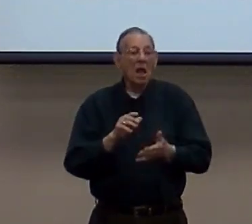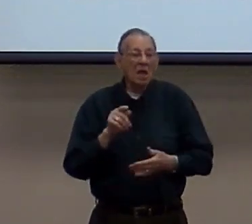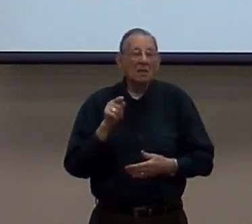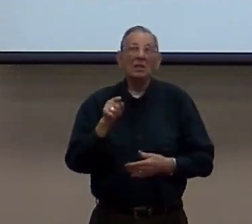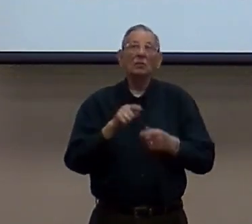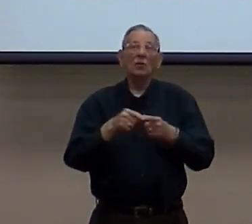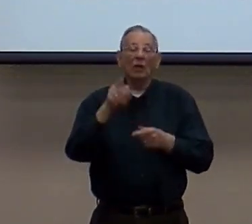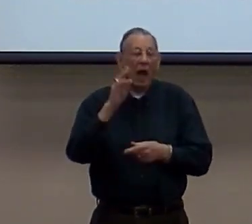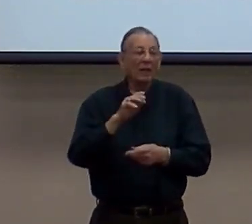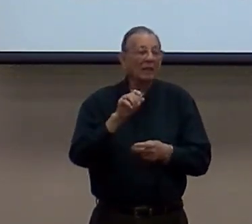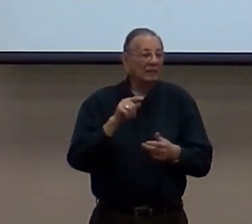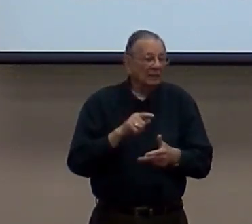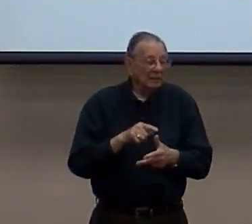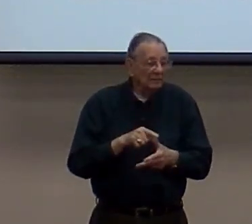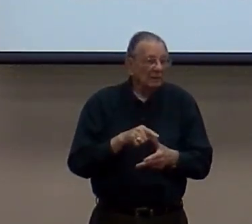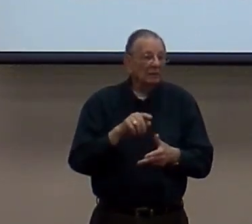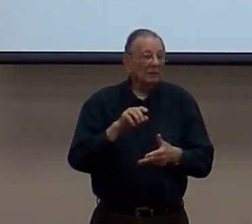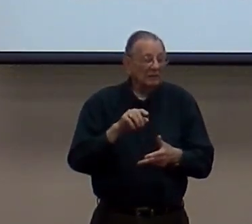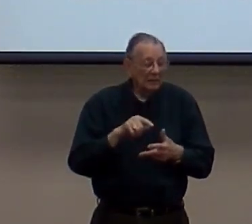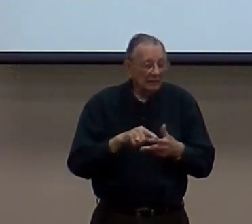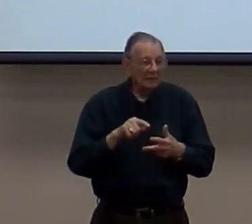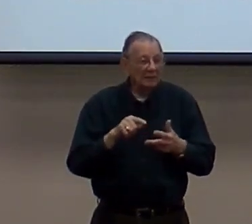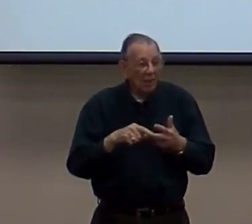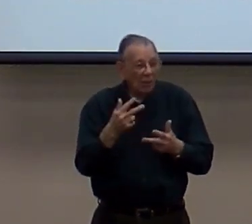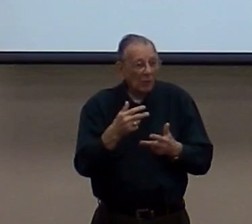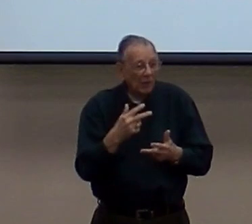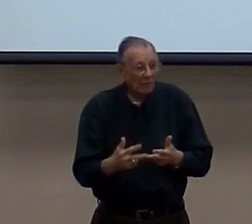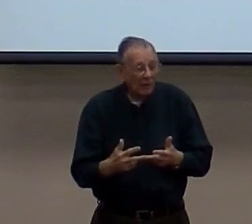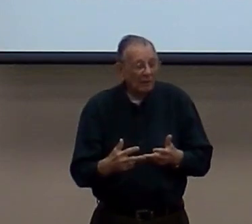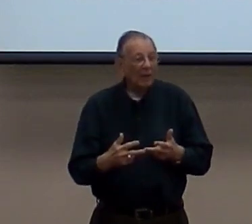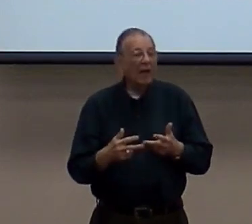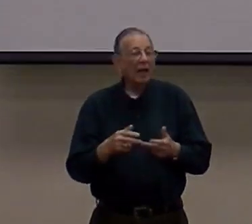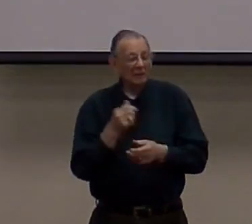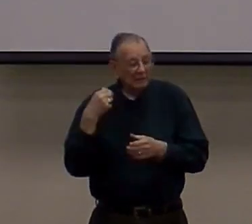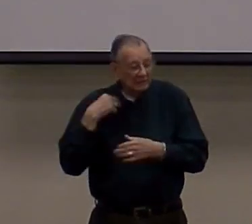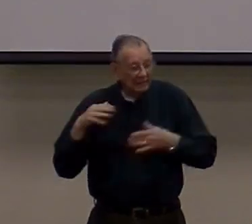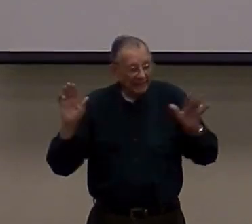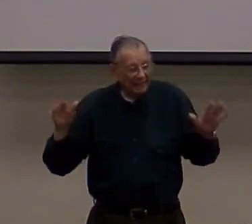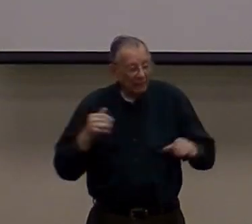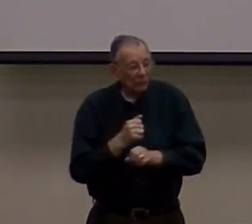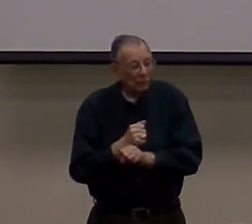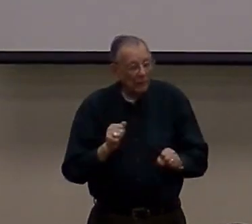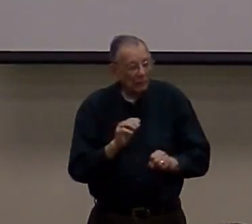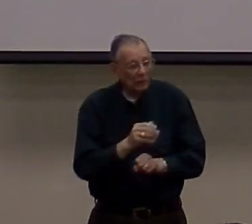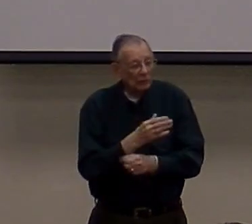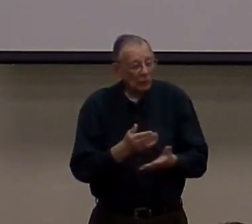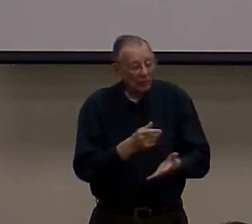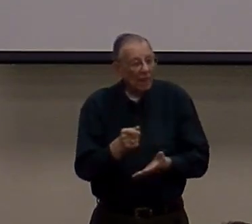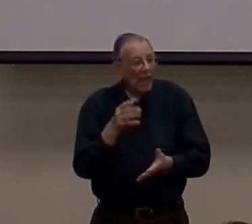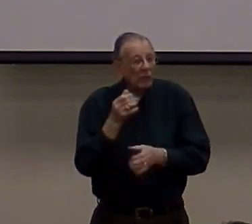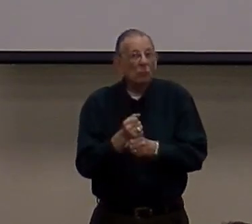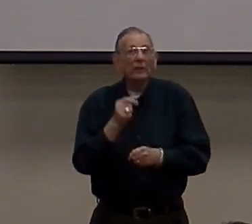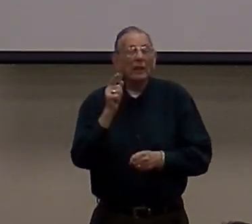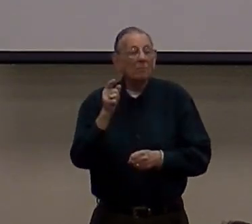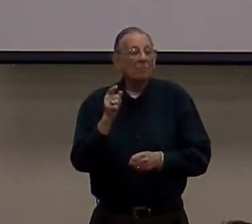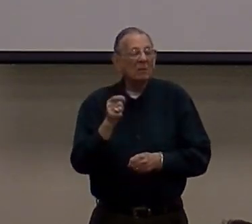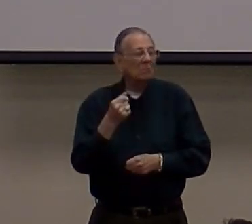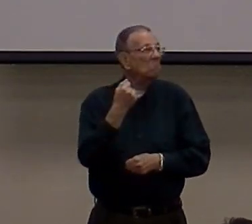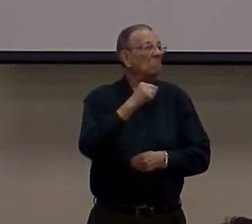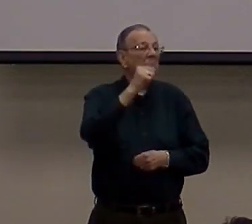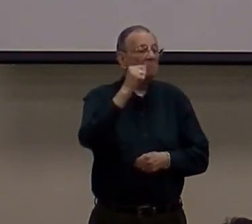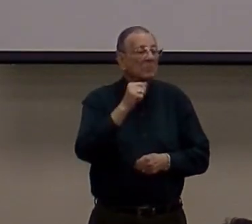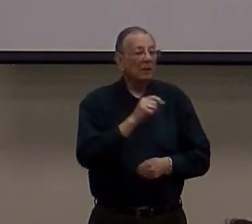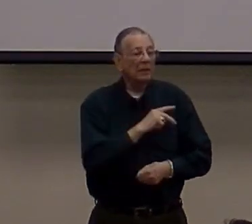of Shadrach, Meshach, and Abednego, who has sent his angel and rescued his servants. They trusted in him and defied the